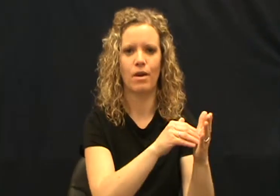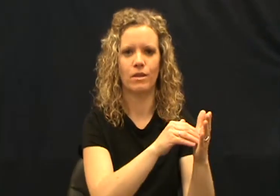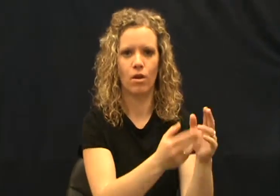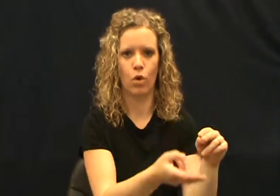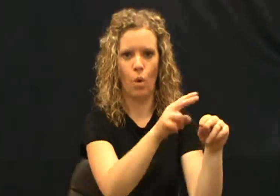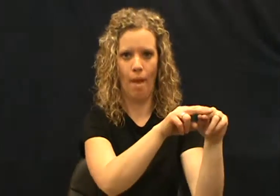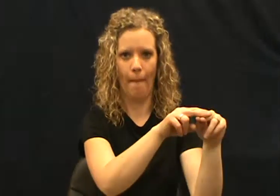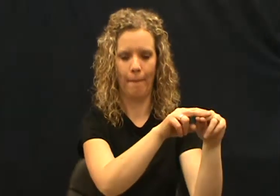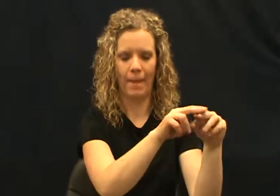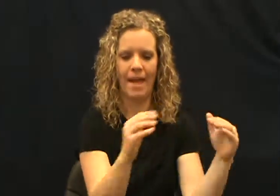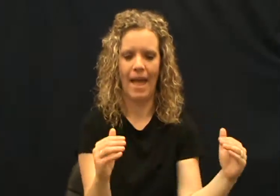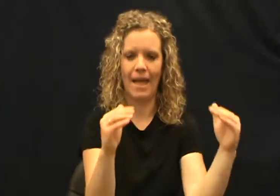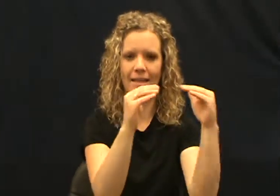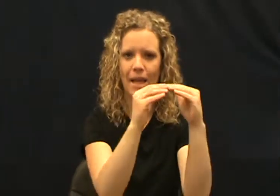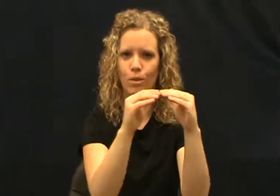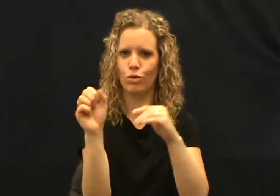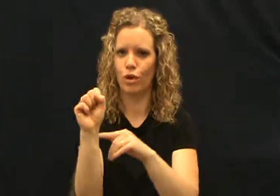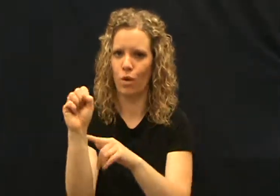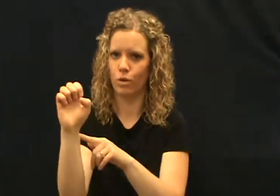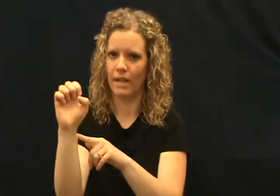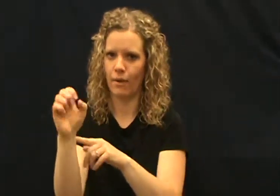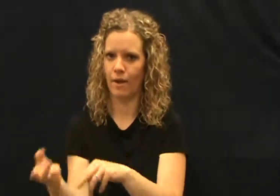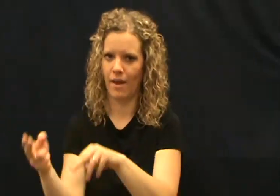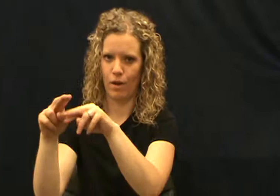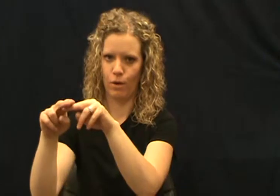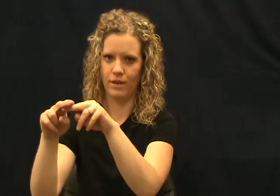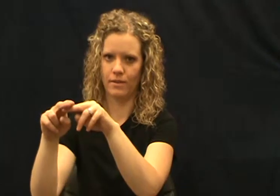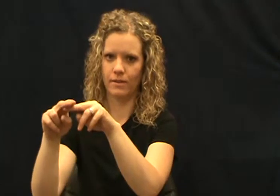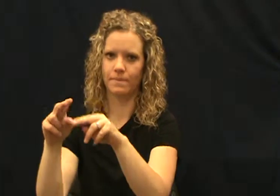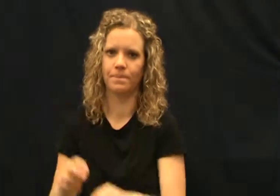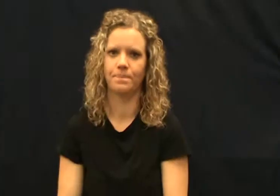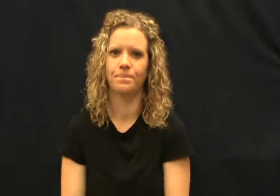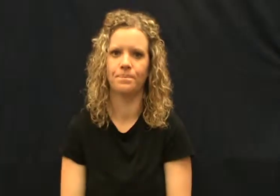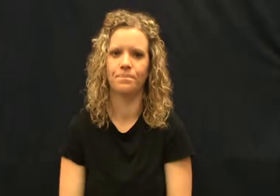the increase in stockholders' equity on the right-hand side of the balance sheet equation.